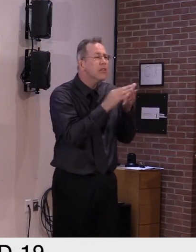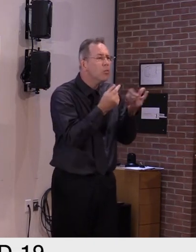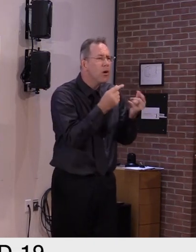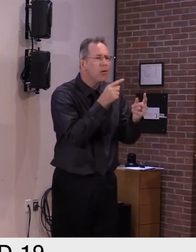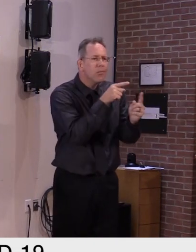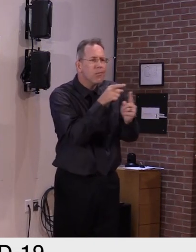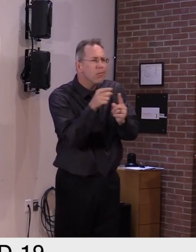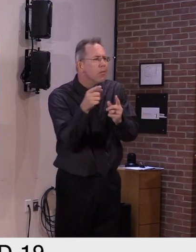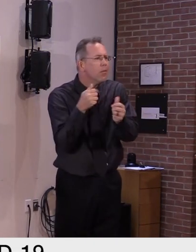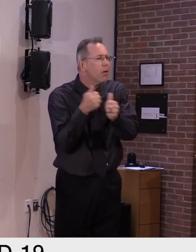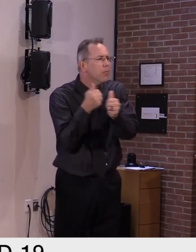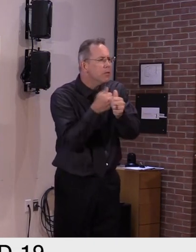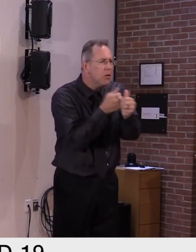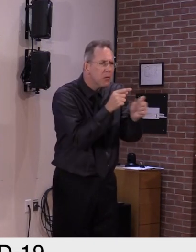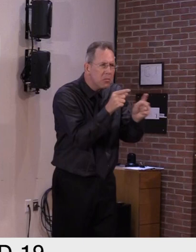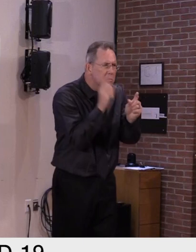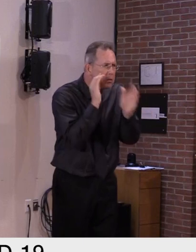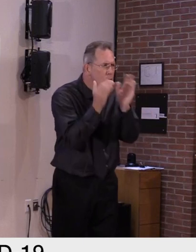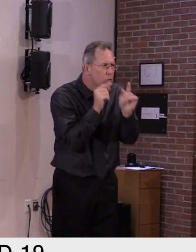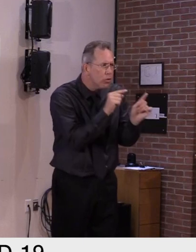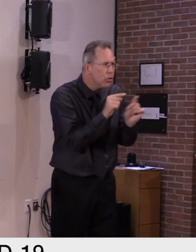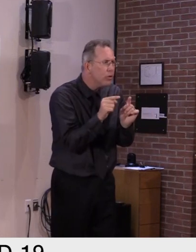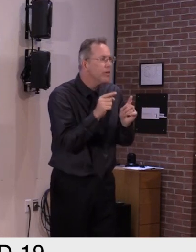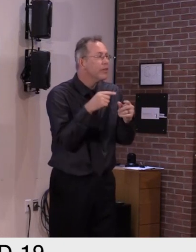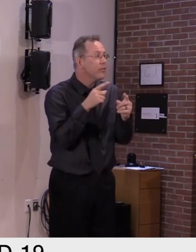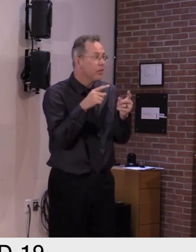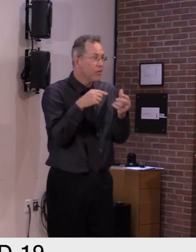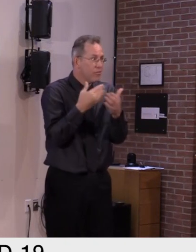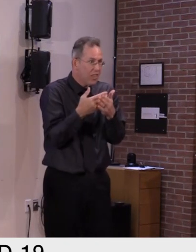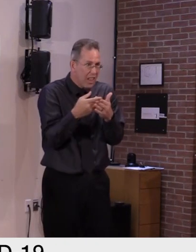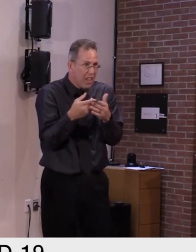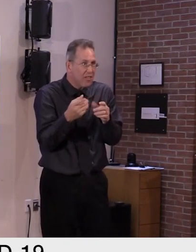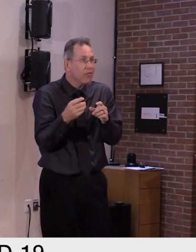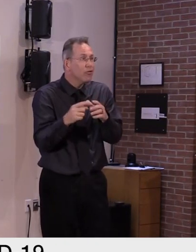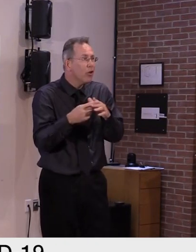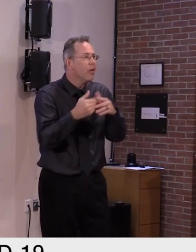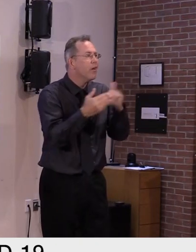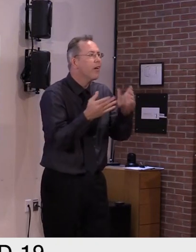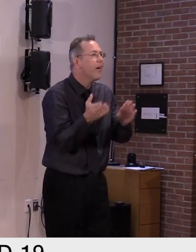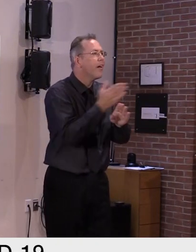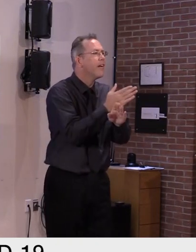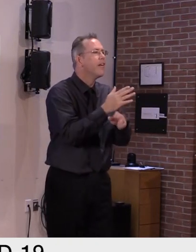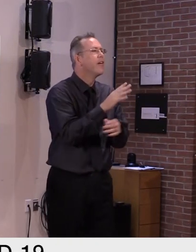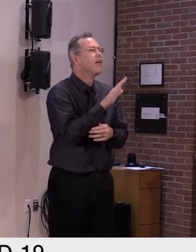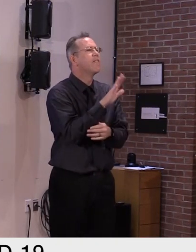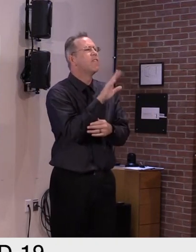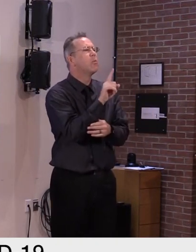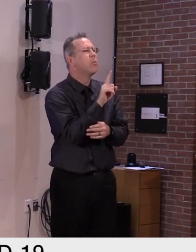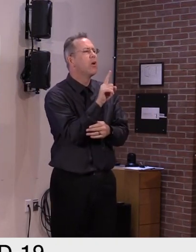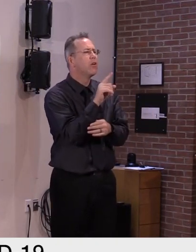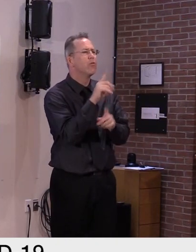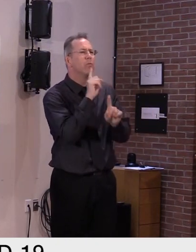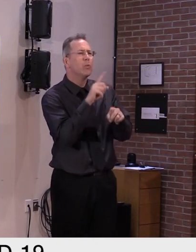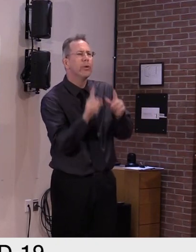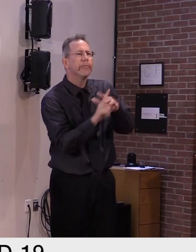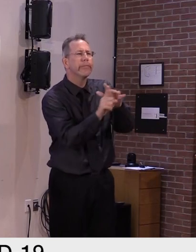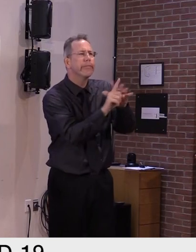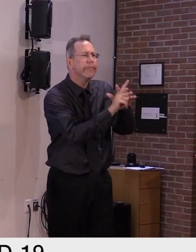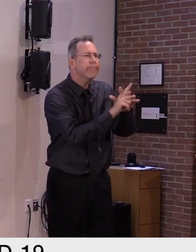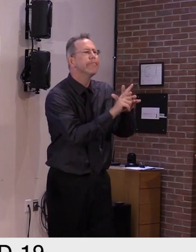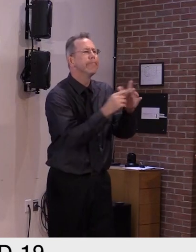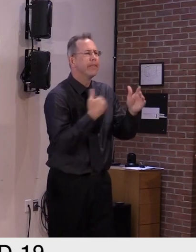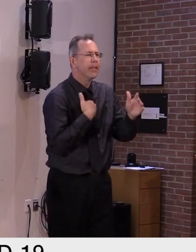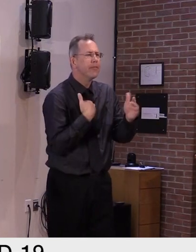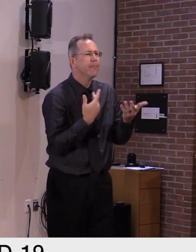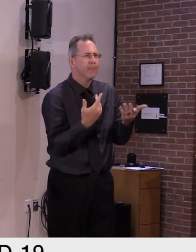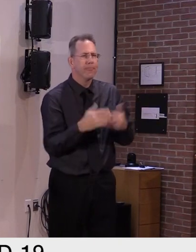So throughout the entire college restart, there have been 51 reported higher ed cases in Vermont.